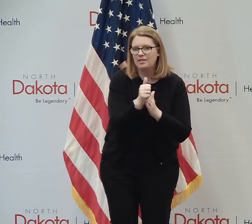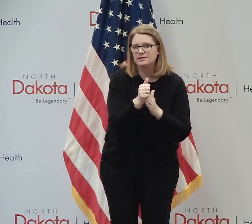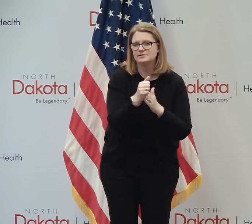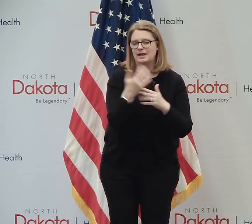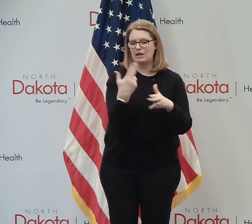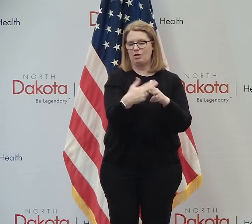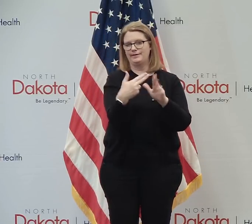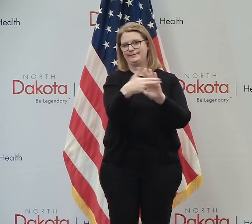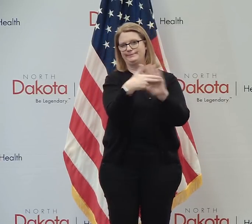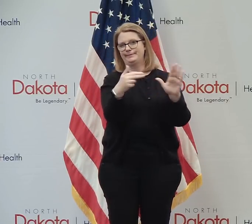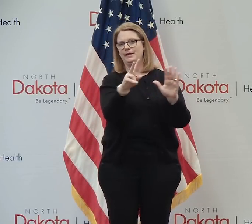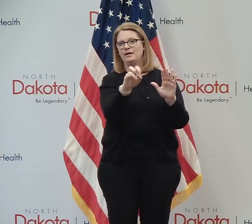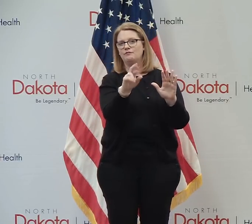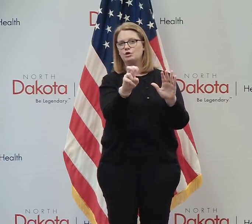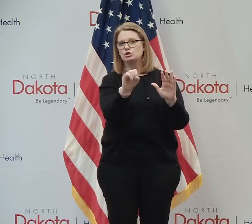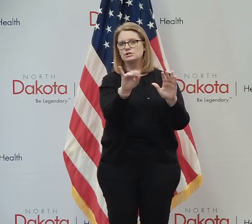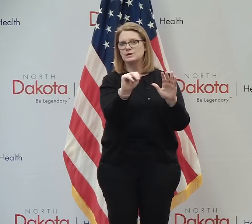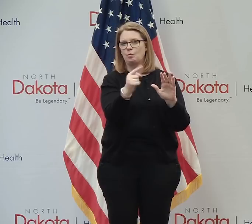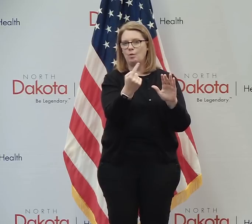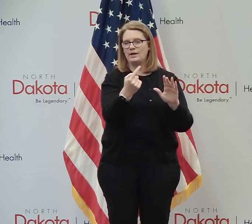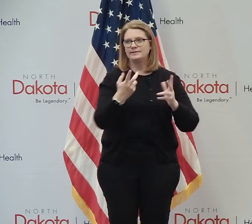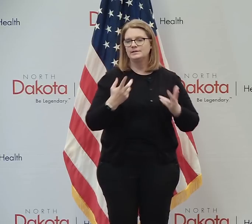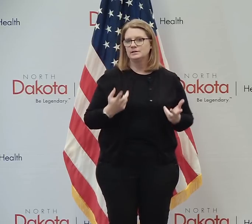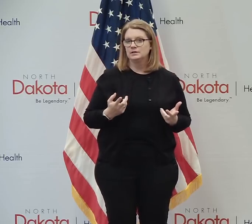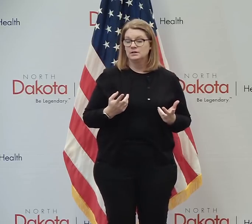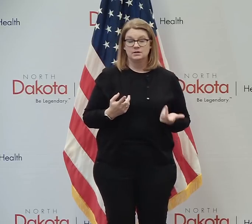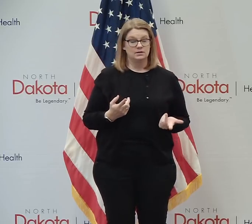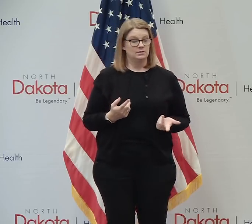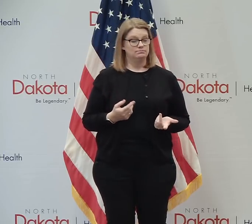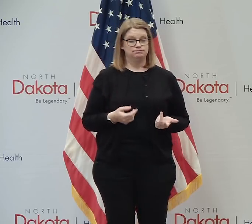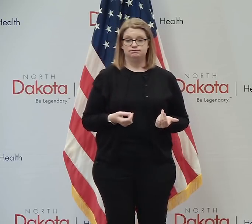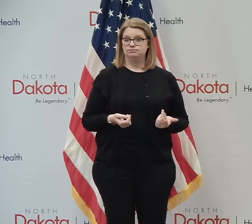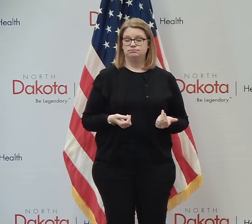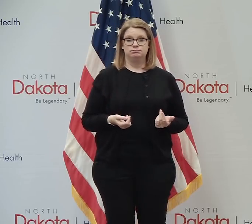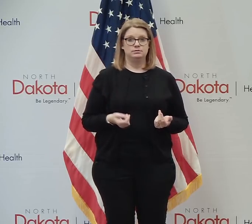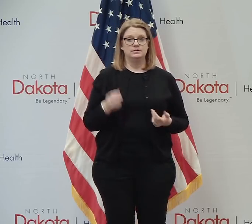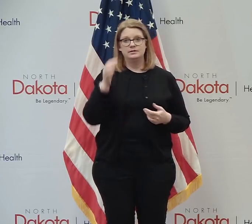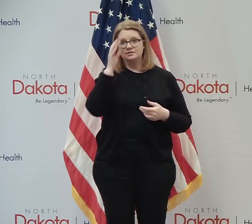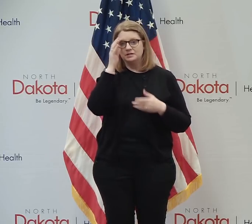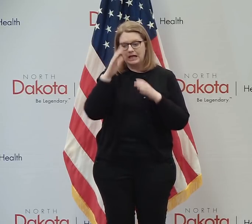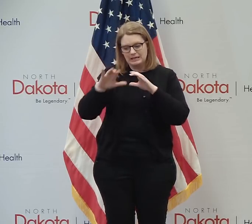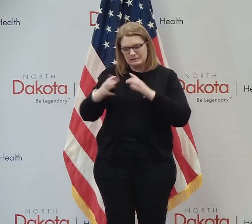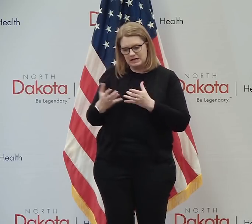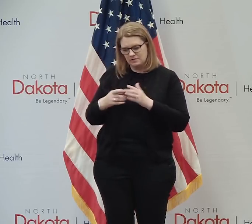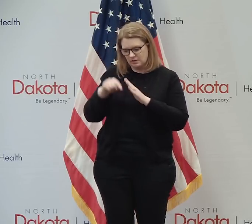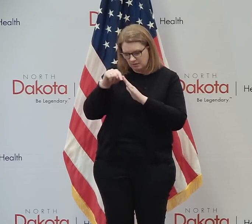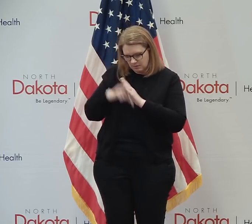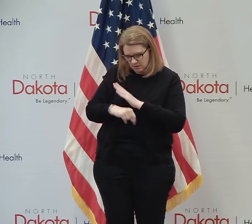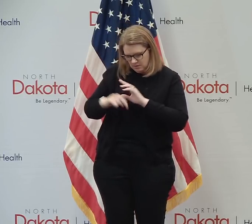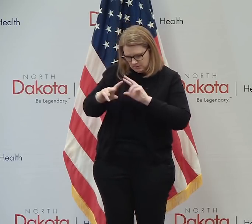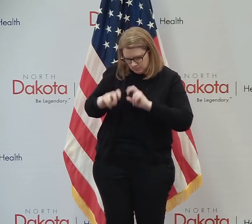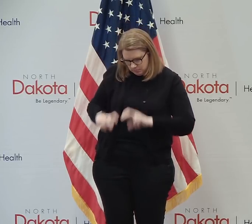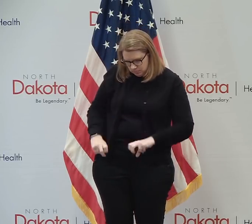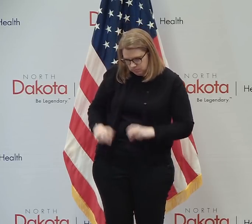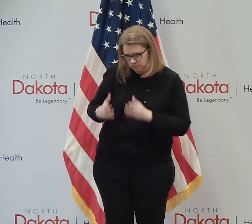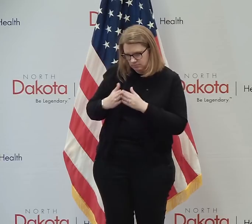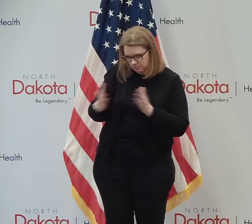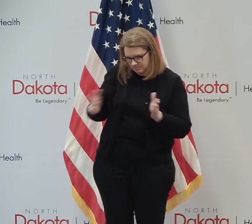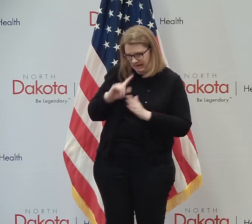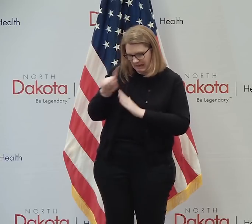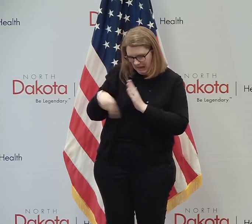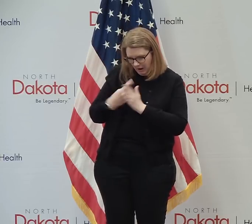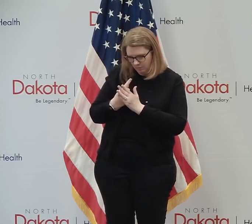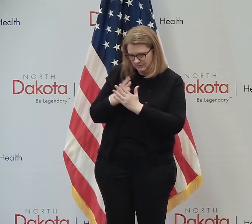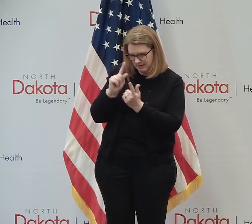that once we've learned through this pandemic that no matter how thorough a task force is, no matter how broad the involvement, no matter how many hours they